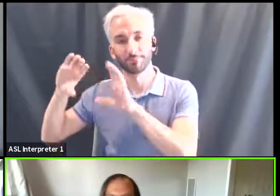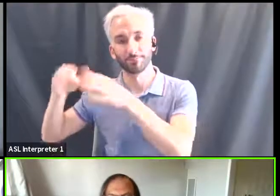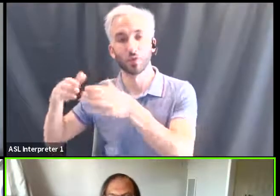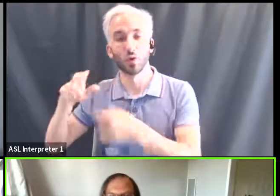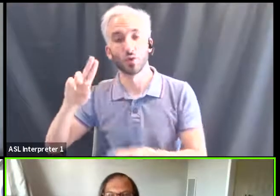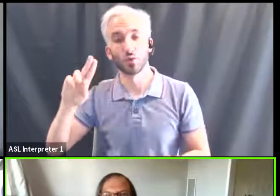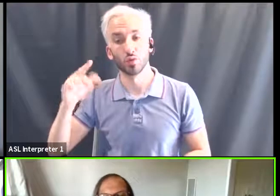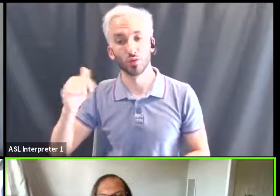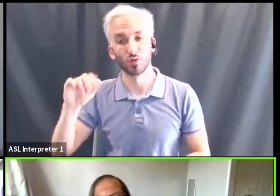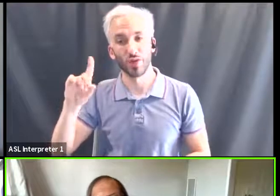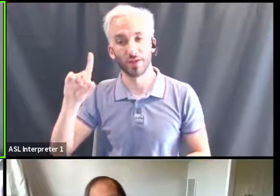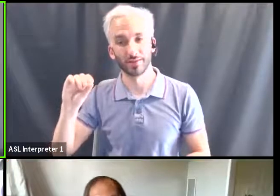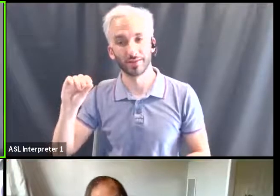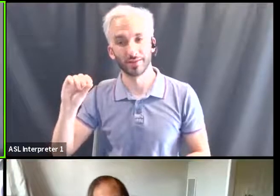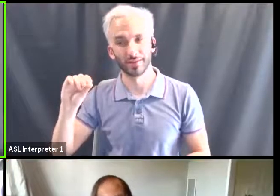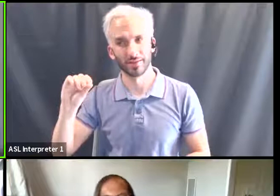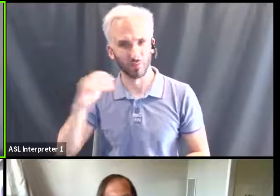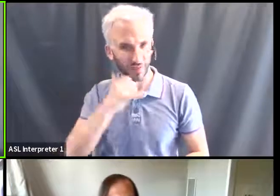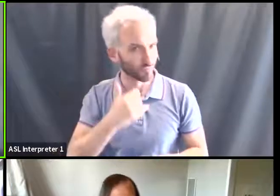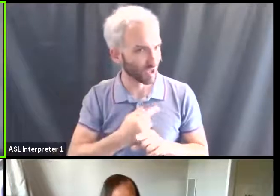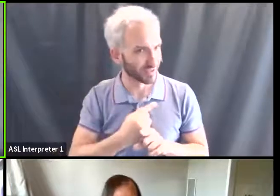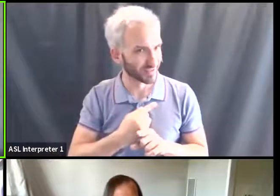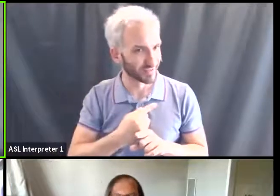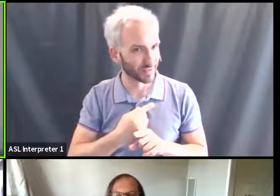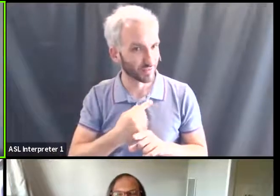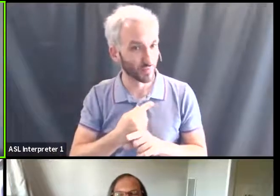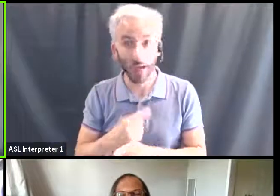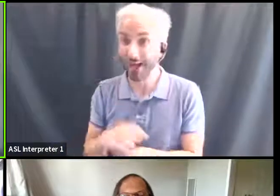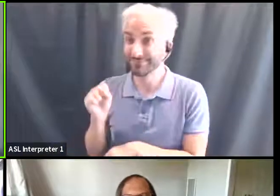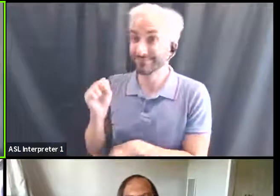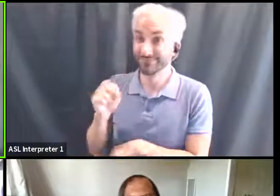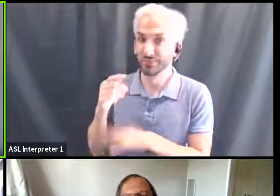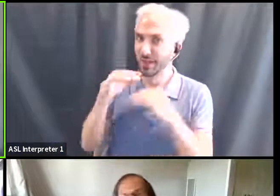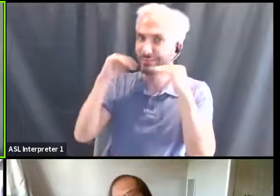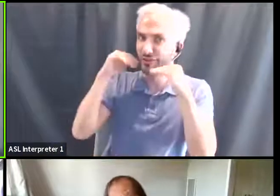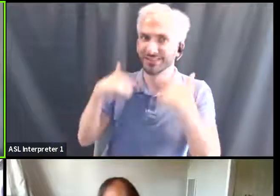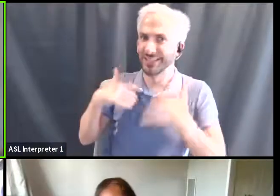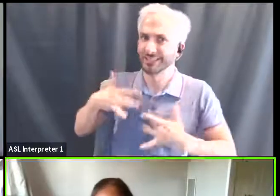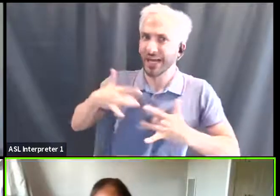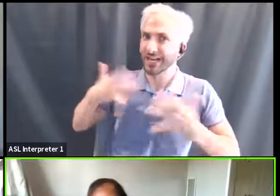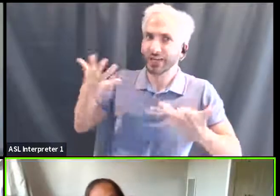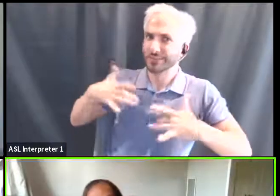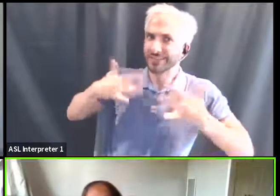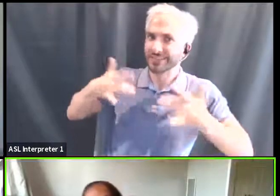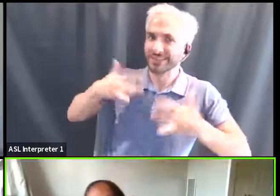yes? Yes. I was just being excited, Chris. I'm just excited.